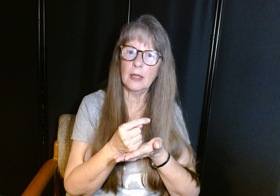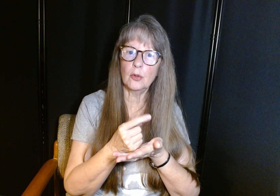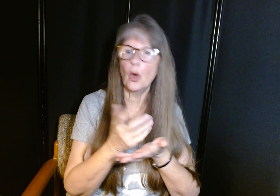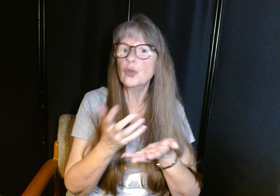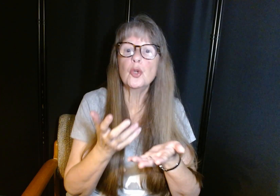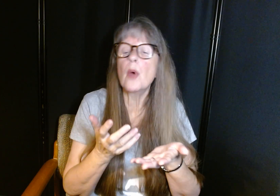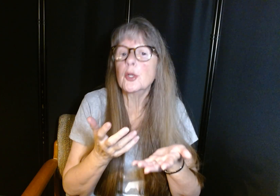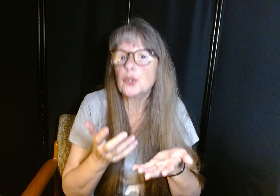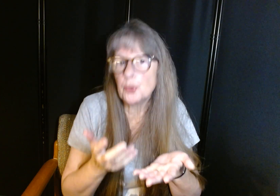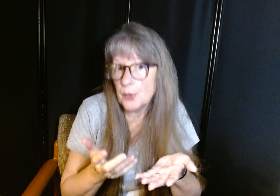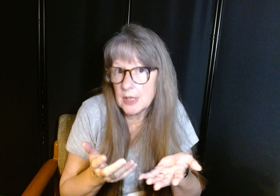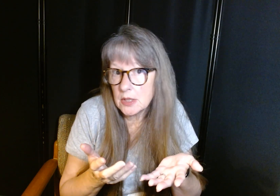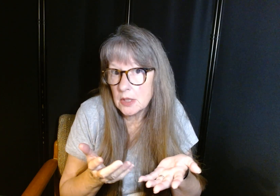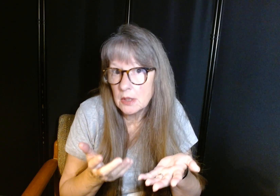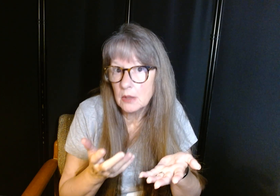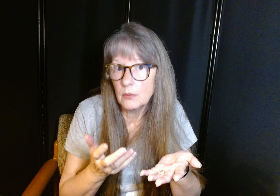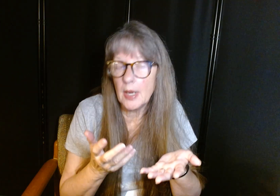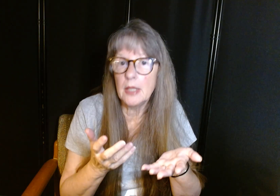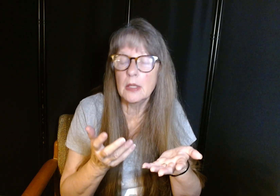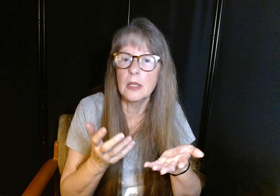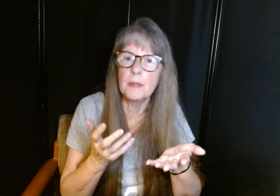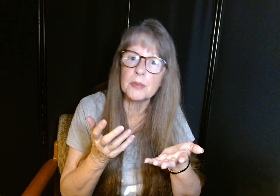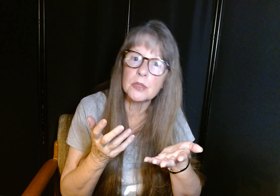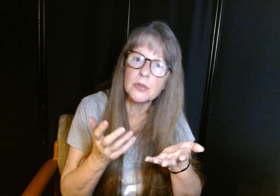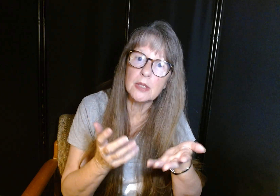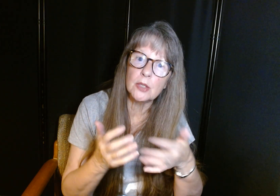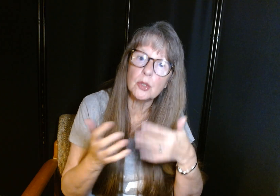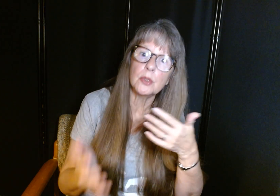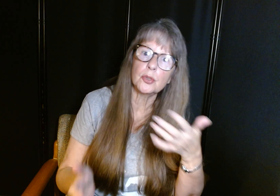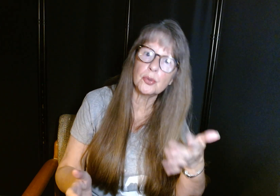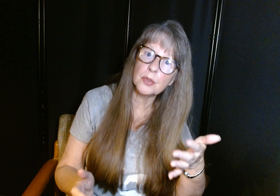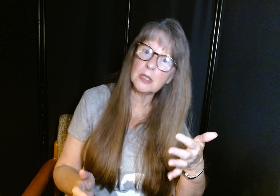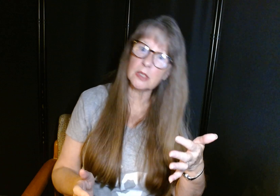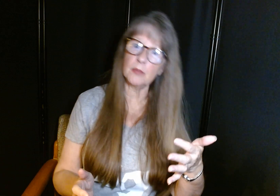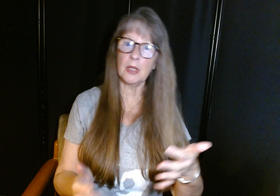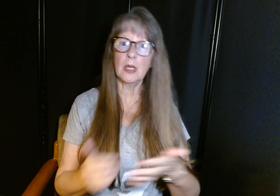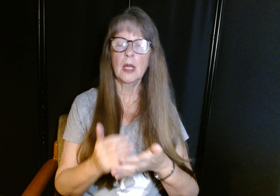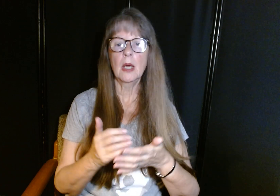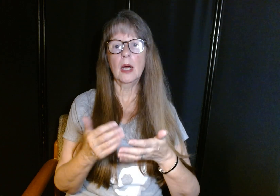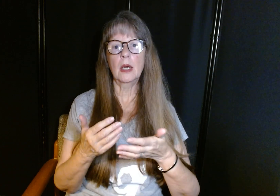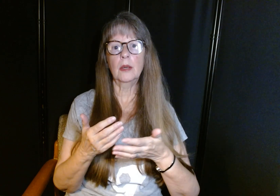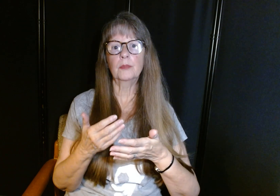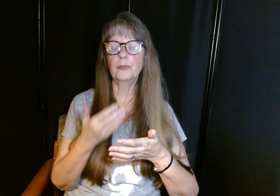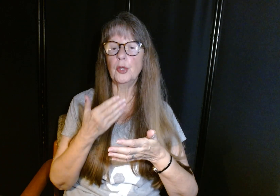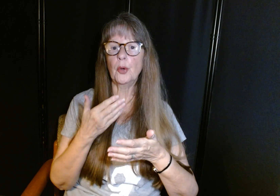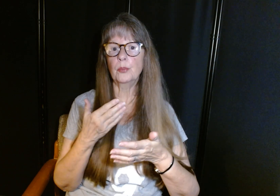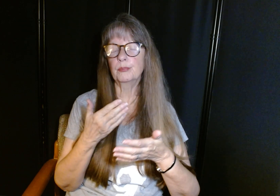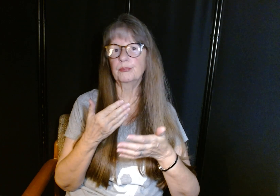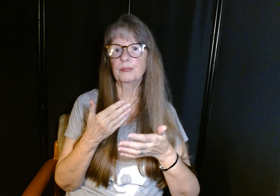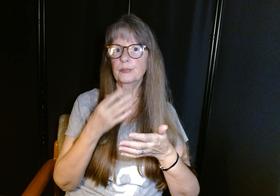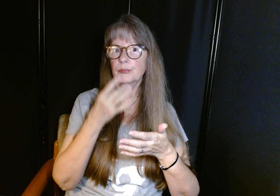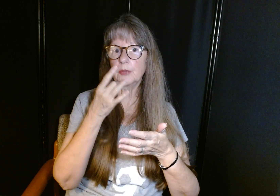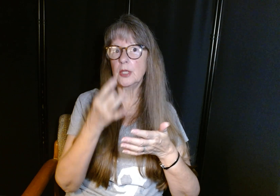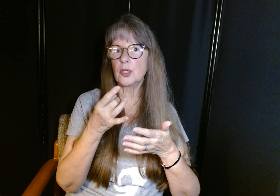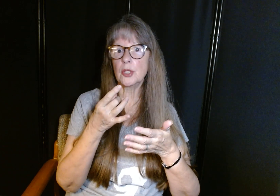or do you want to treat, right? A lot of people still say that. Do you want to treat that something, you know, delicious